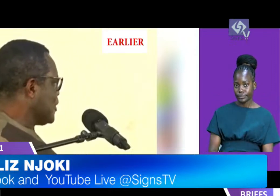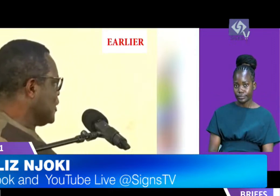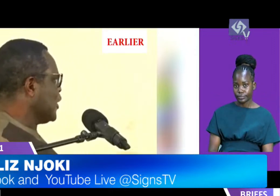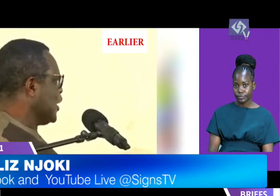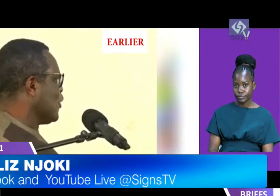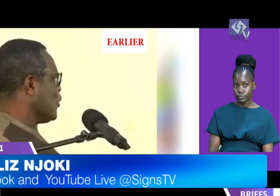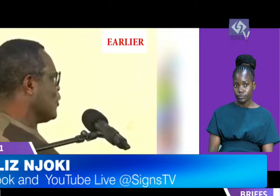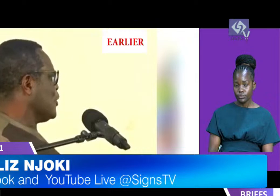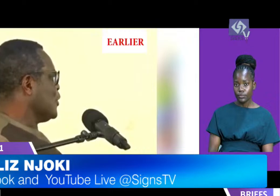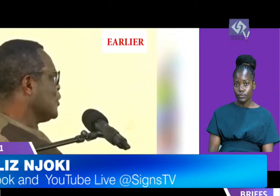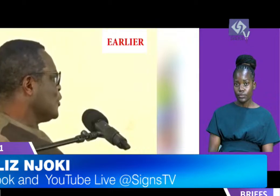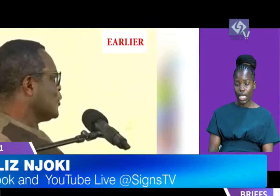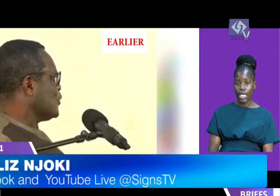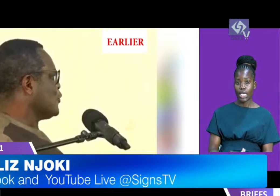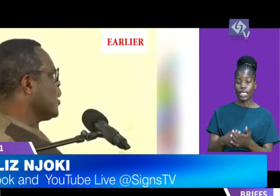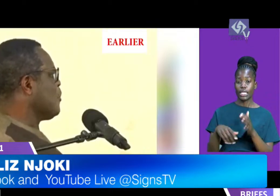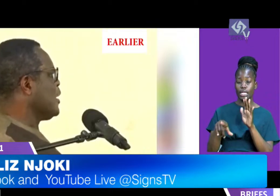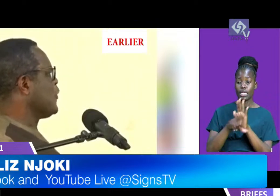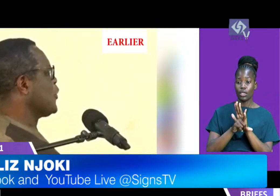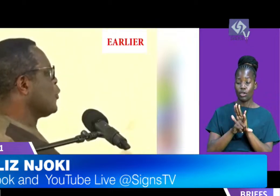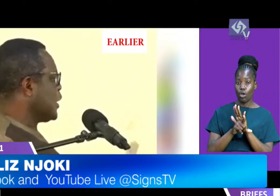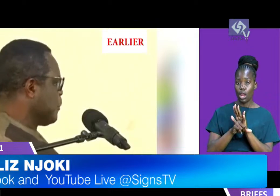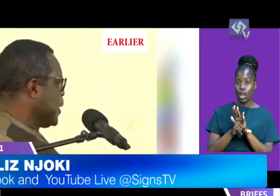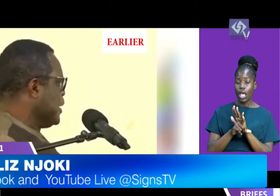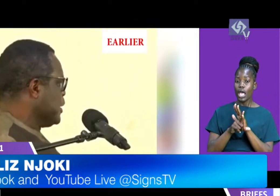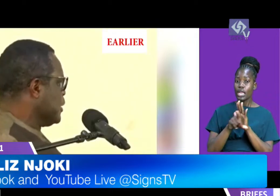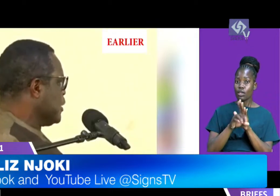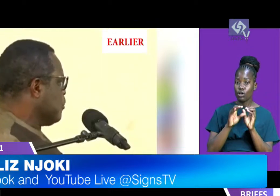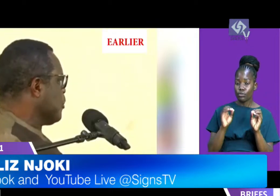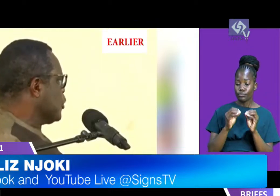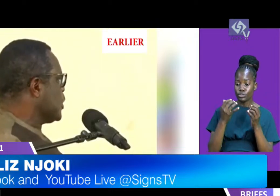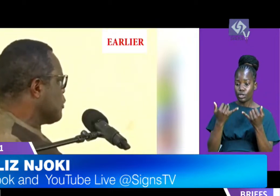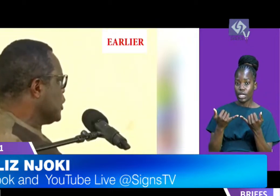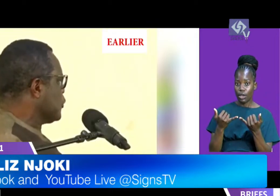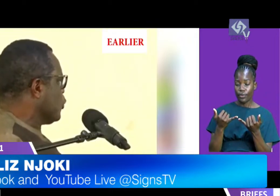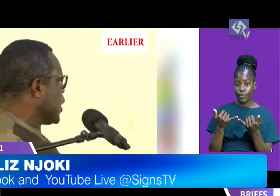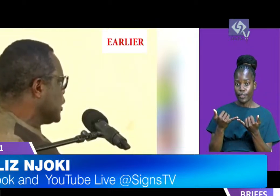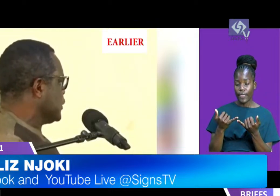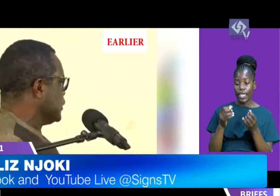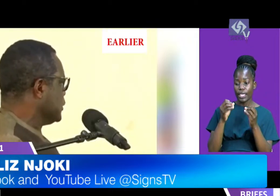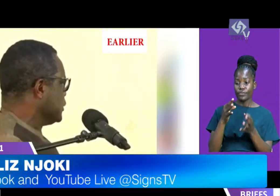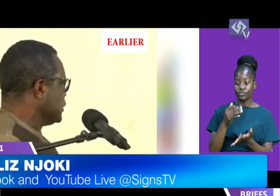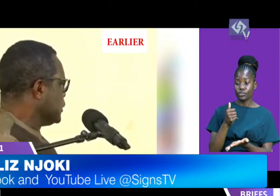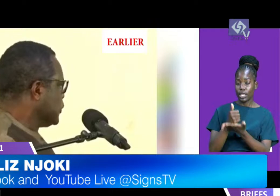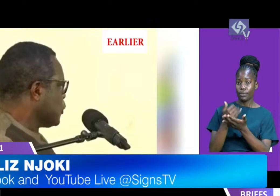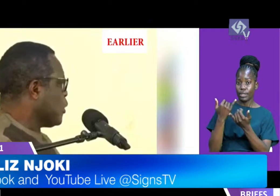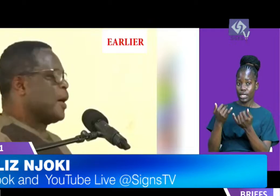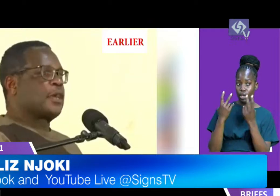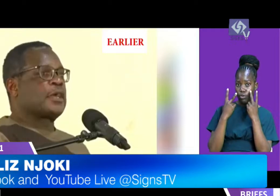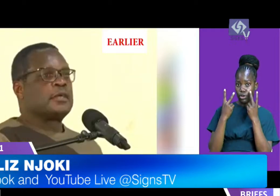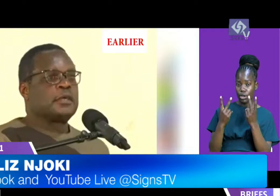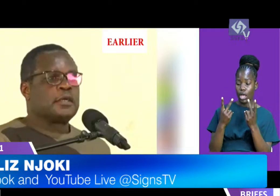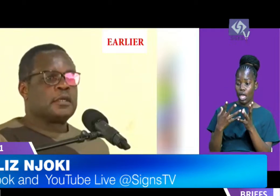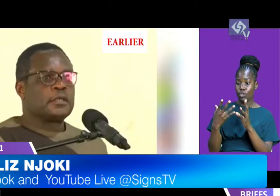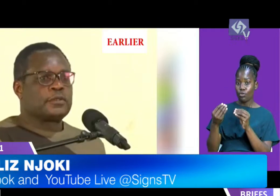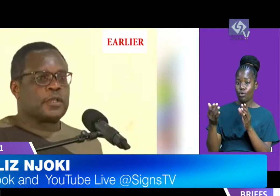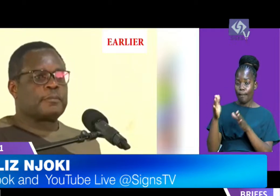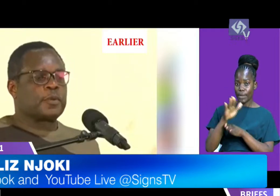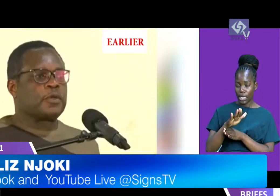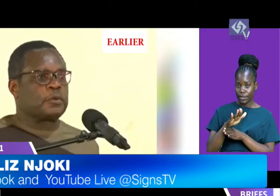It's illegal. So maybe if it was helping, maybe you'll now need to look at, you go back to